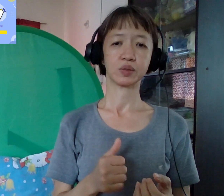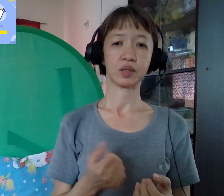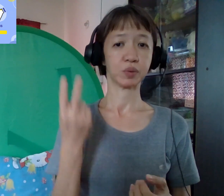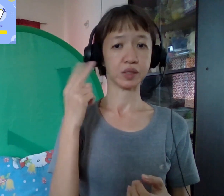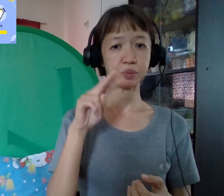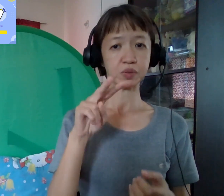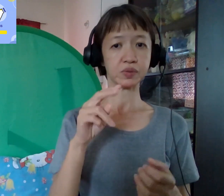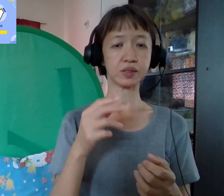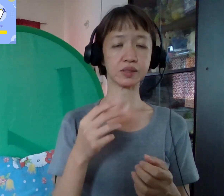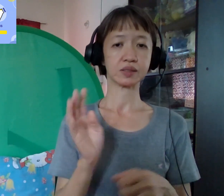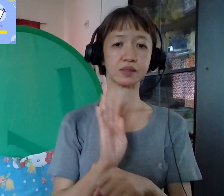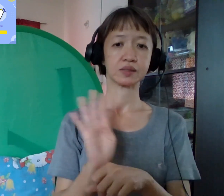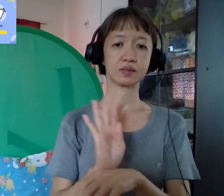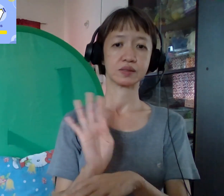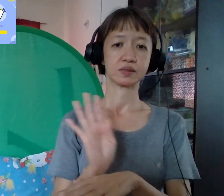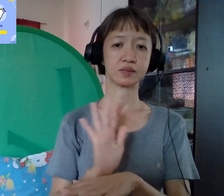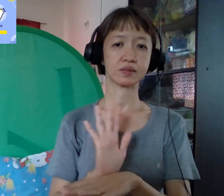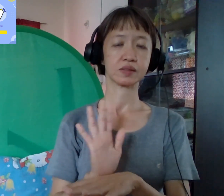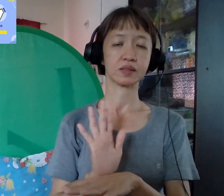and watch movies,